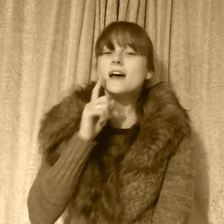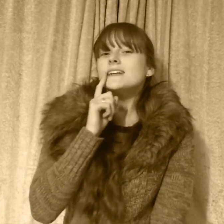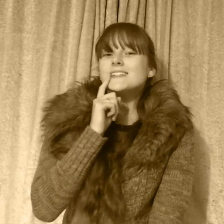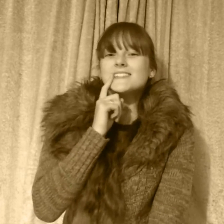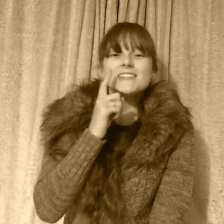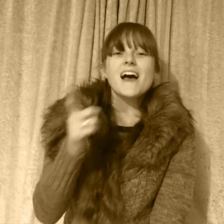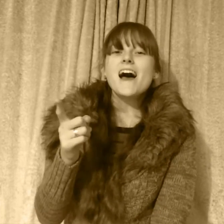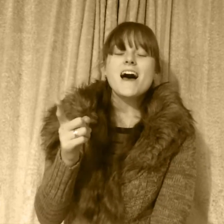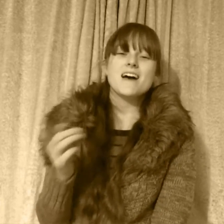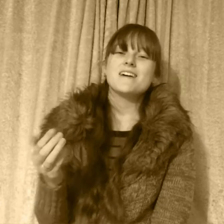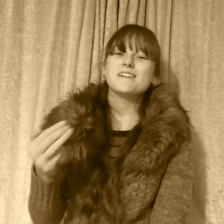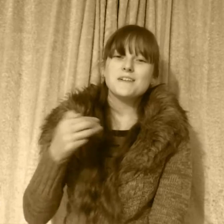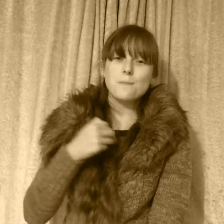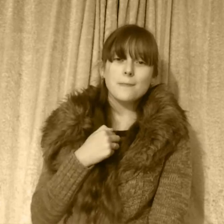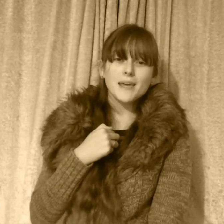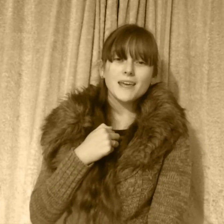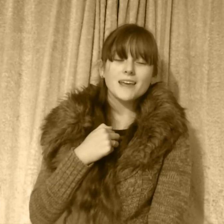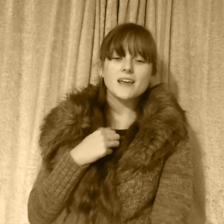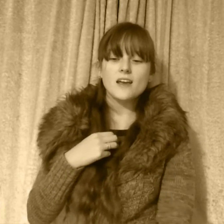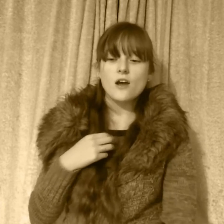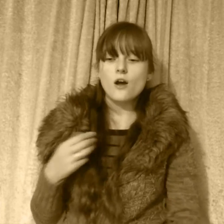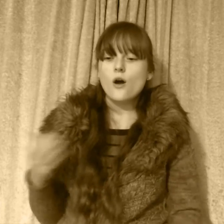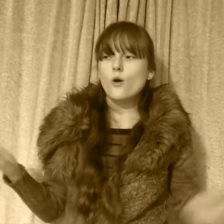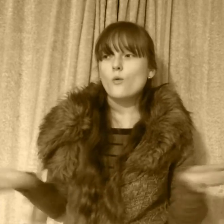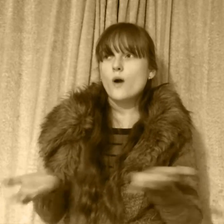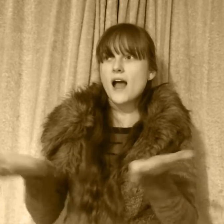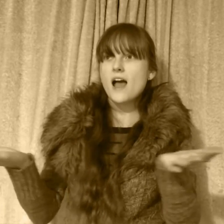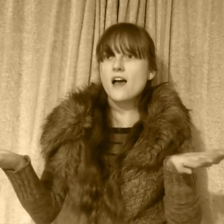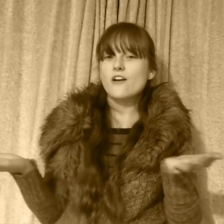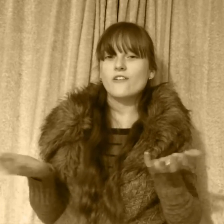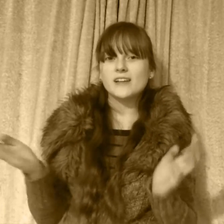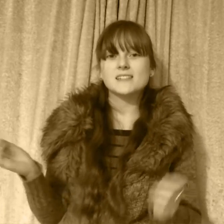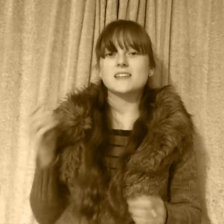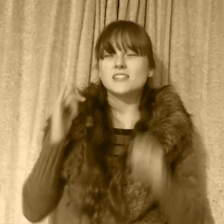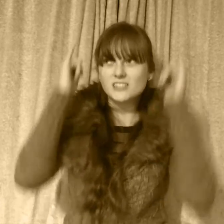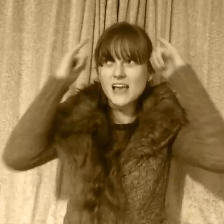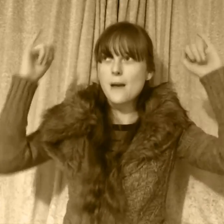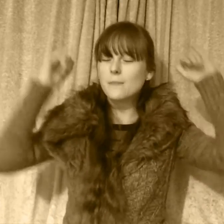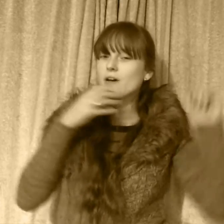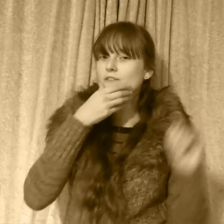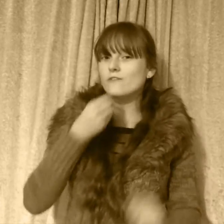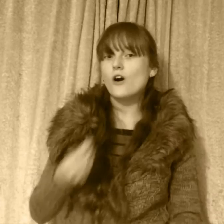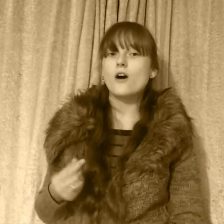Tell me, where is the shepherd for